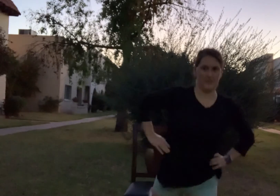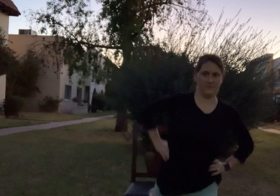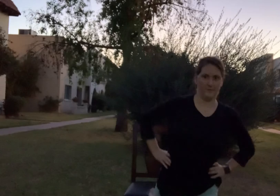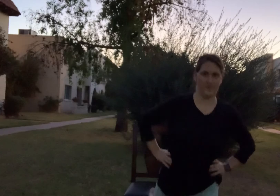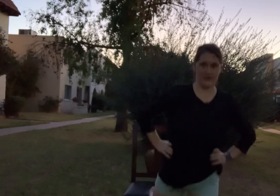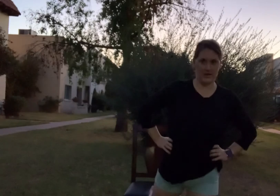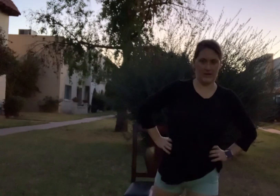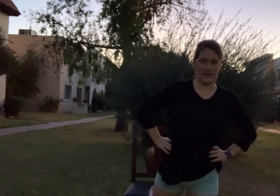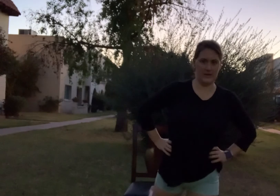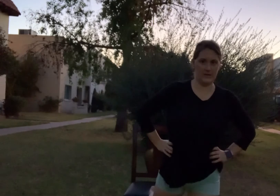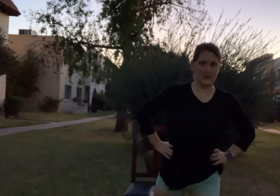1, 2, 3, 4, 5, 6, 7, 8, 9, 40.